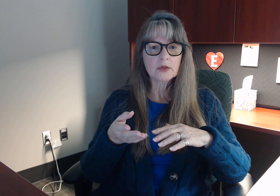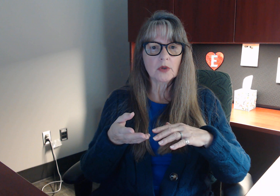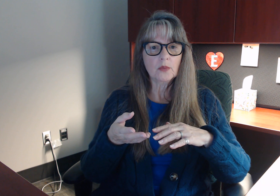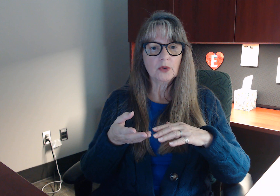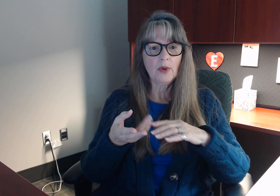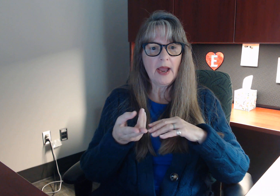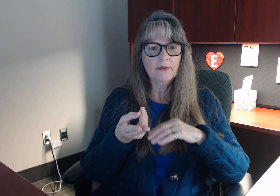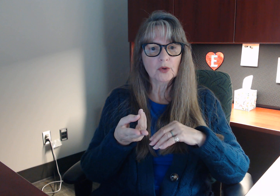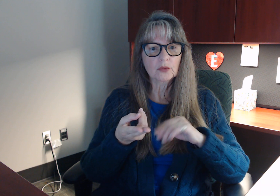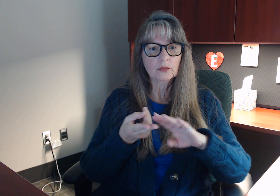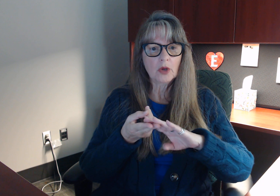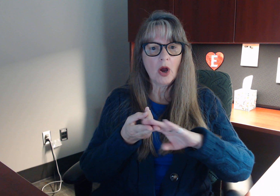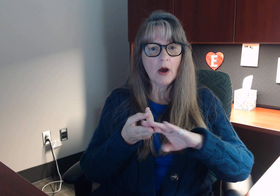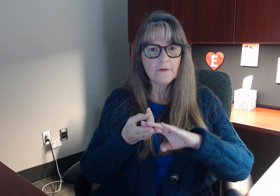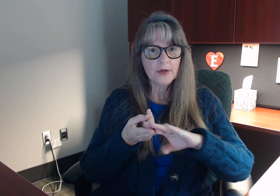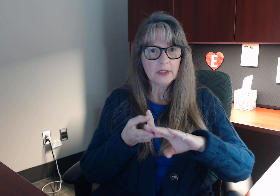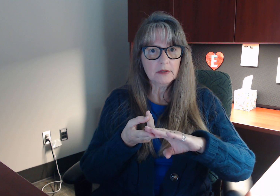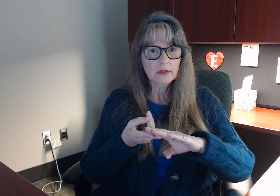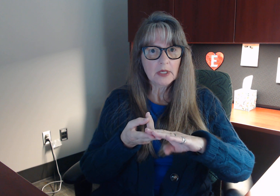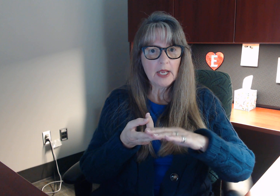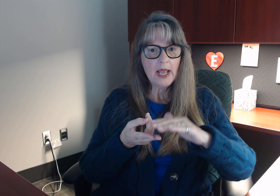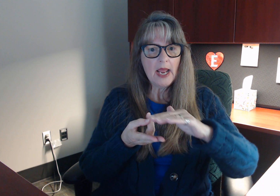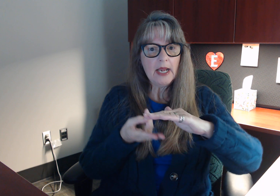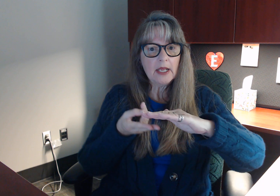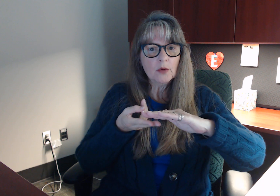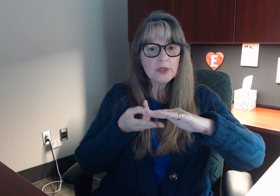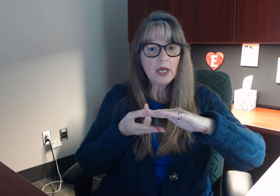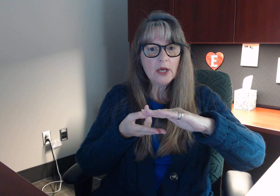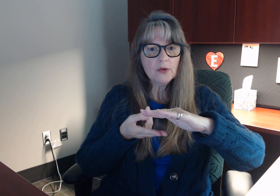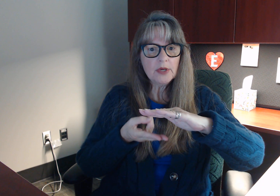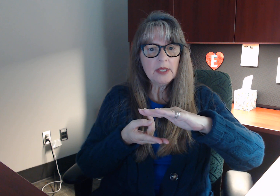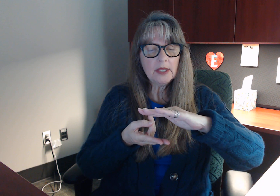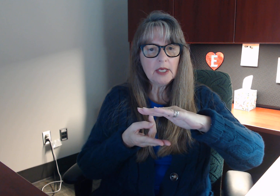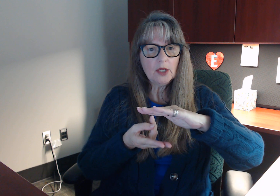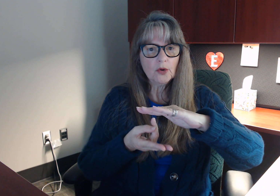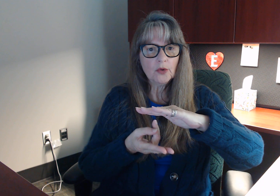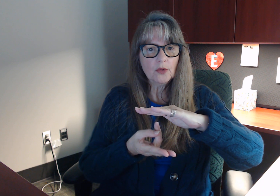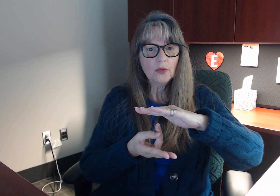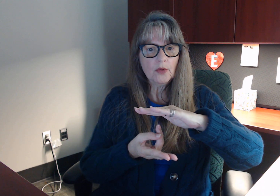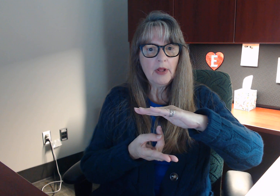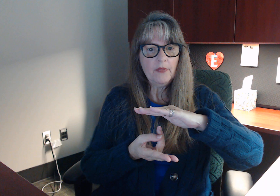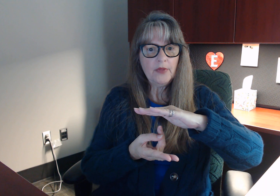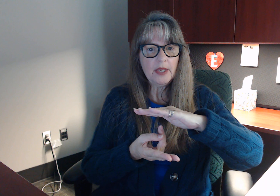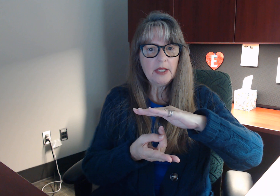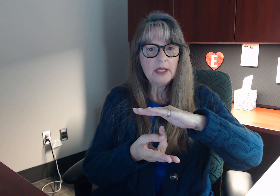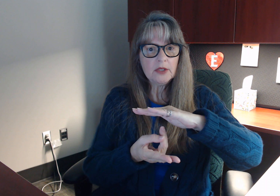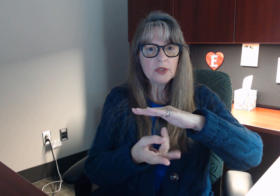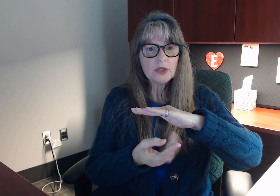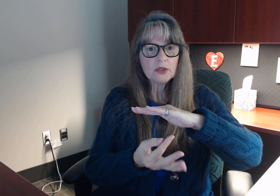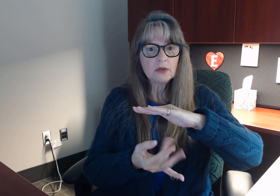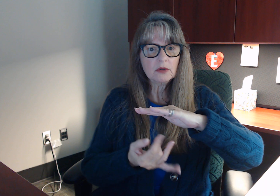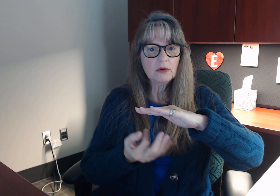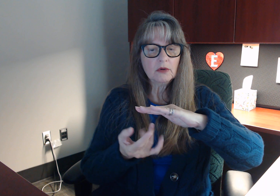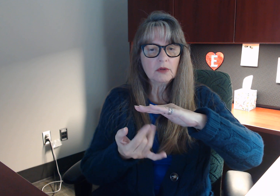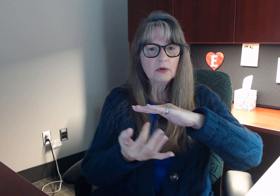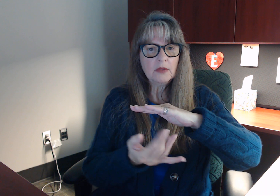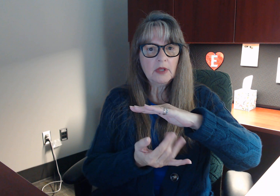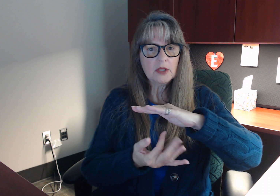so you have your coffin and it goes underneath here, and then it's there. Then it's caught